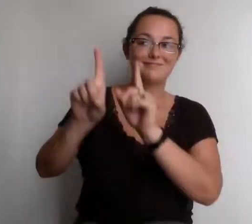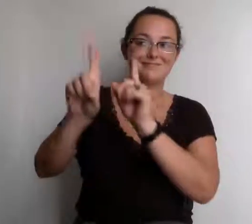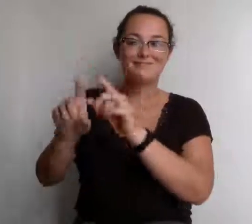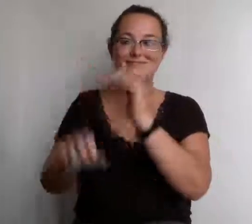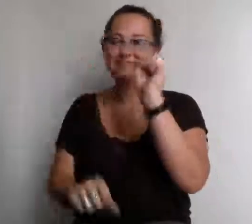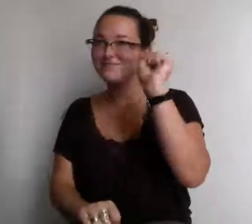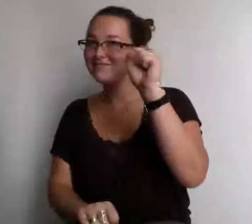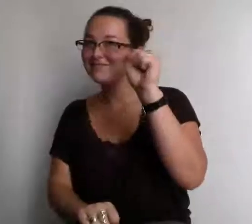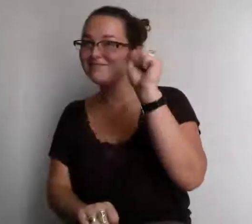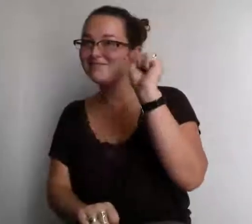Mr. Shepard?